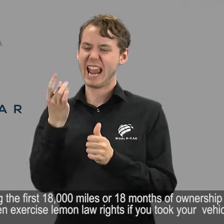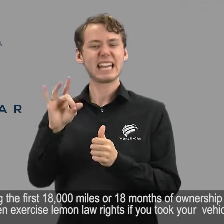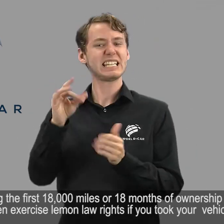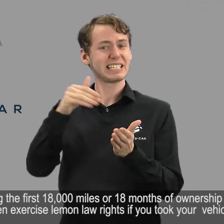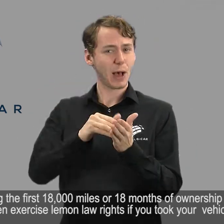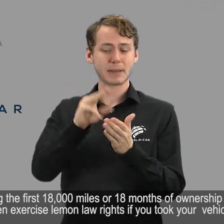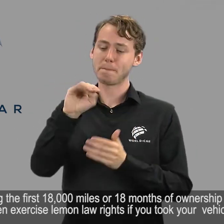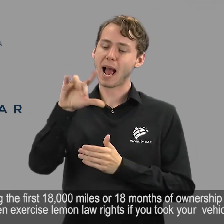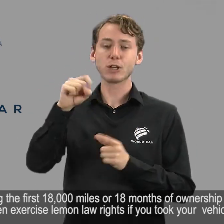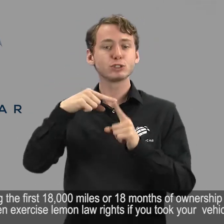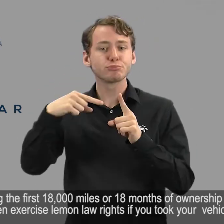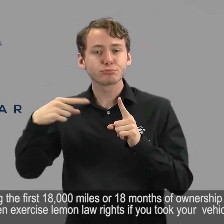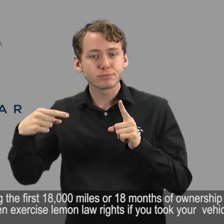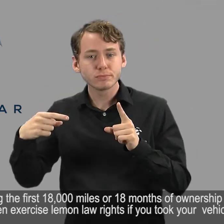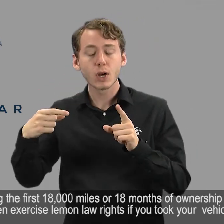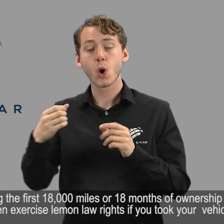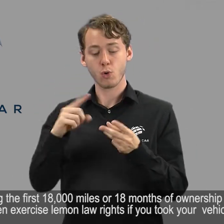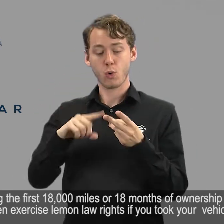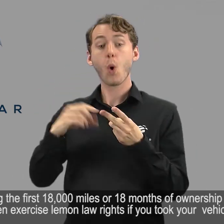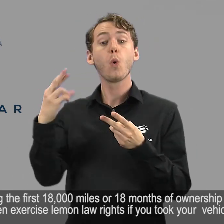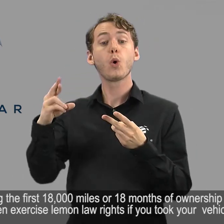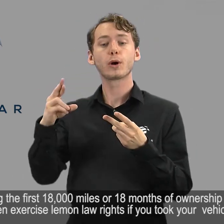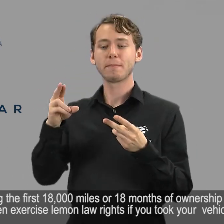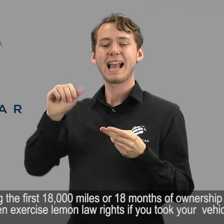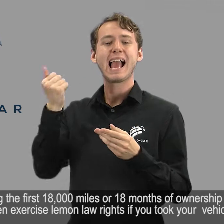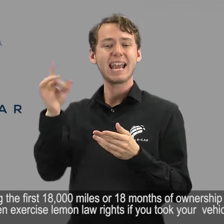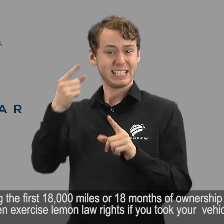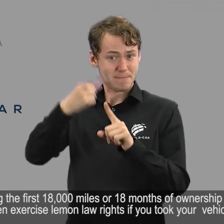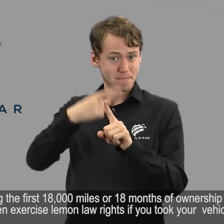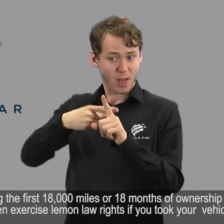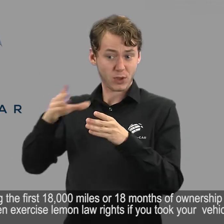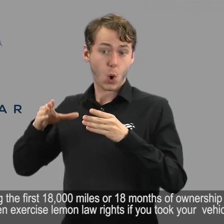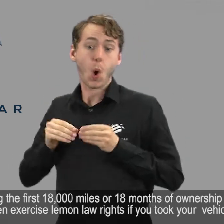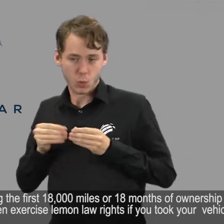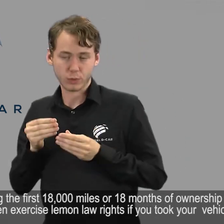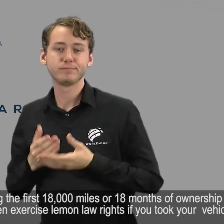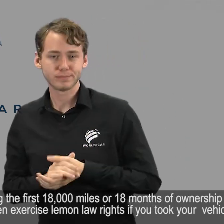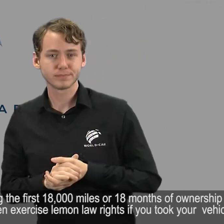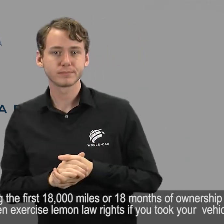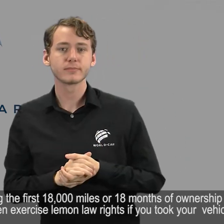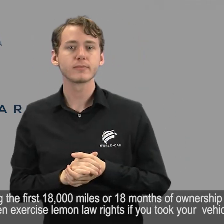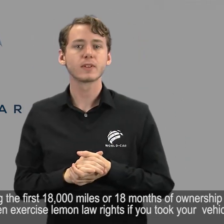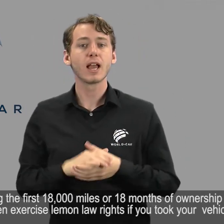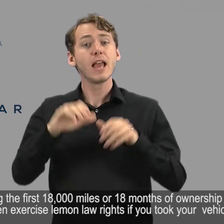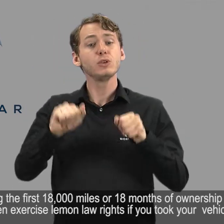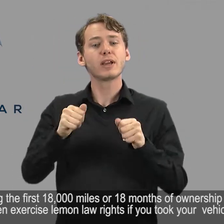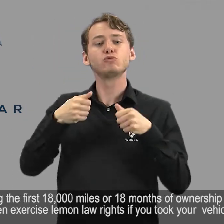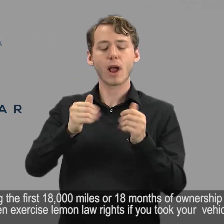or 18 months of ownership or lease. You can even exercise Lemon Law